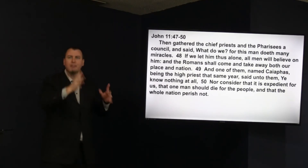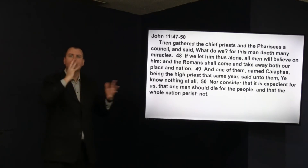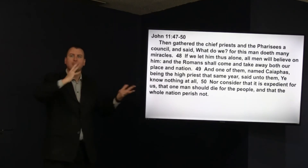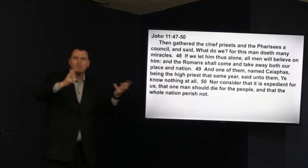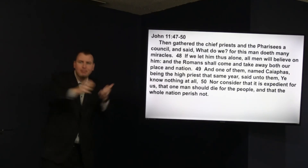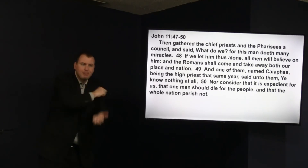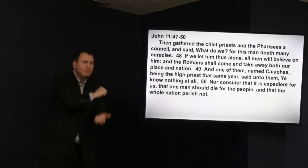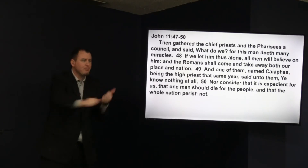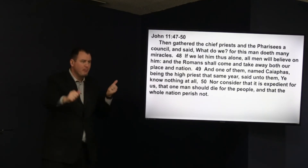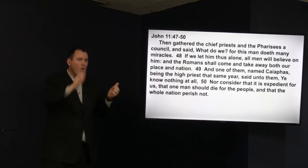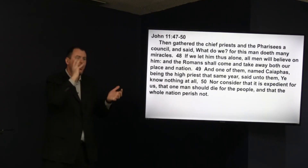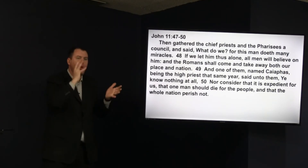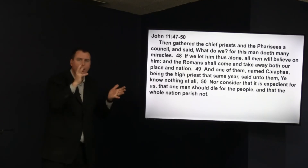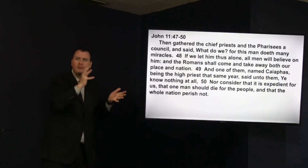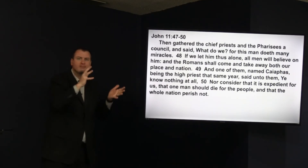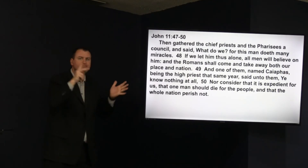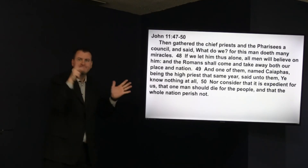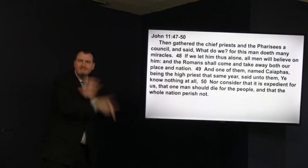come and take away